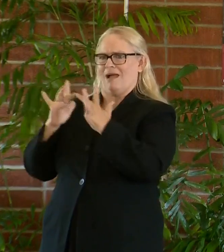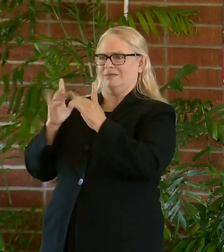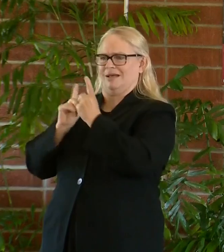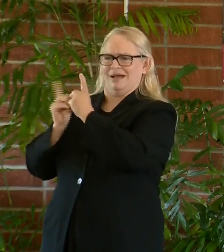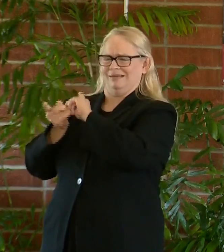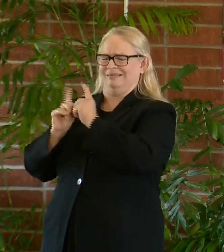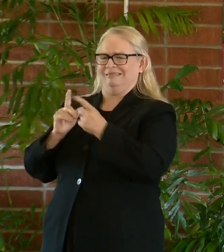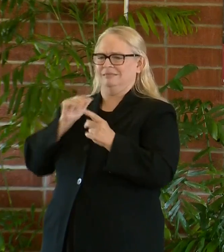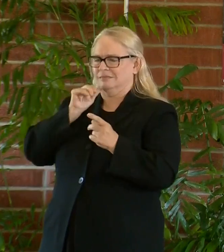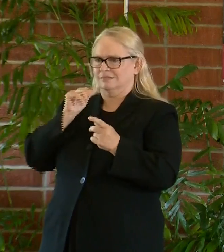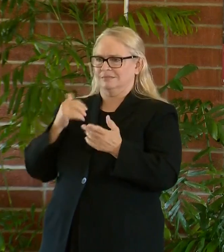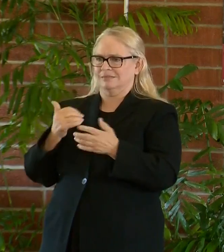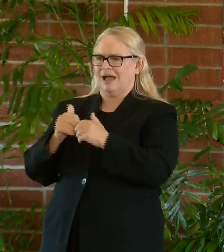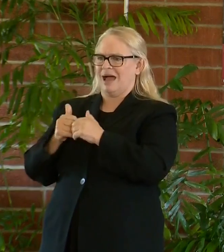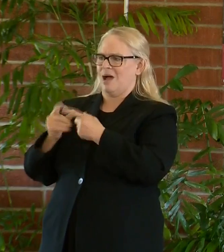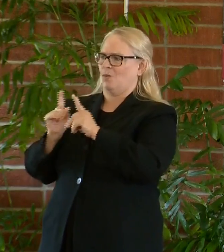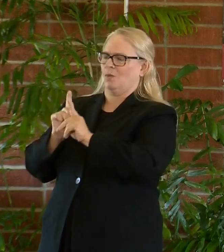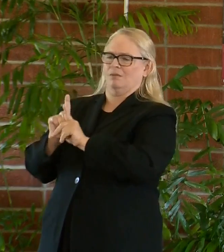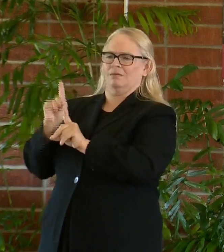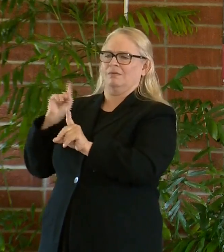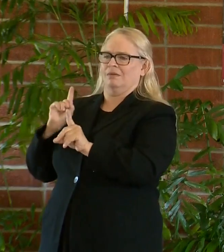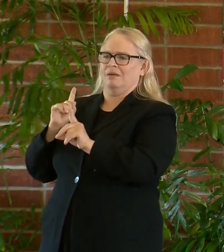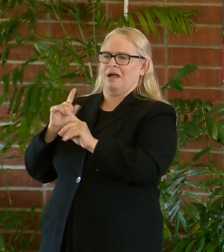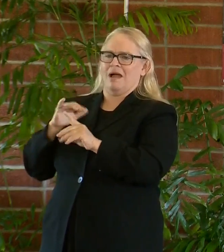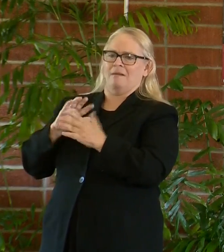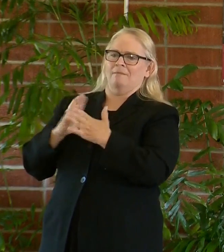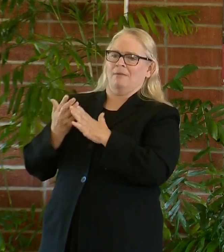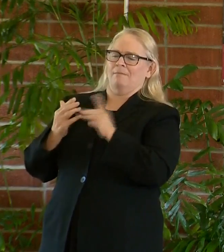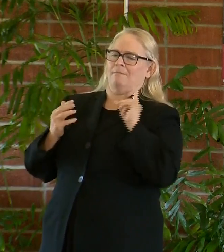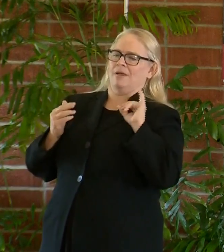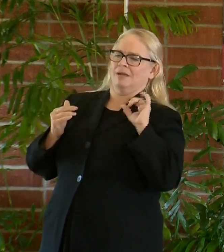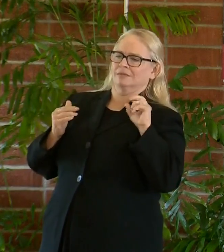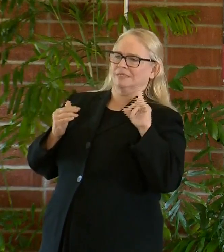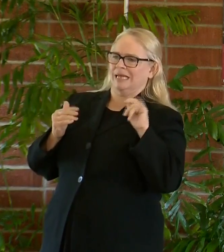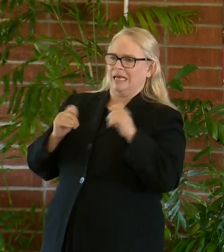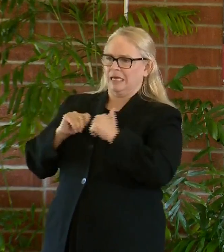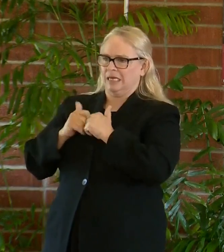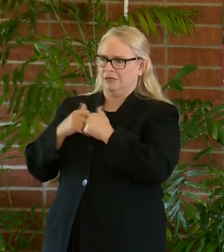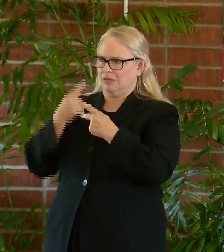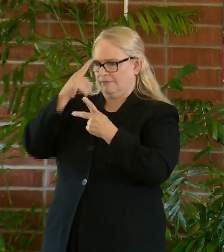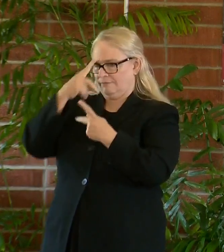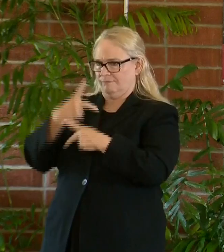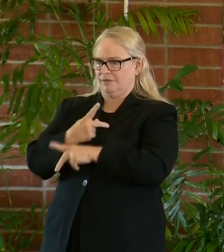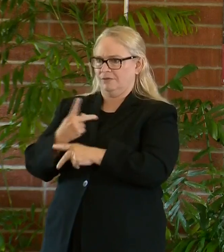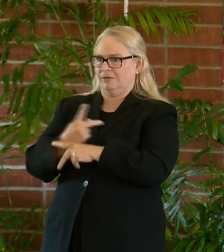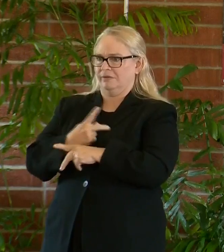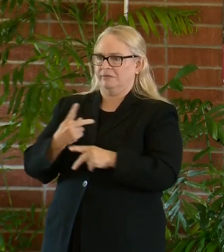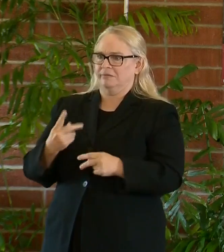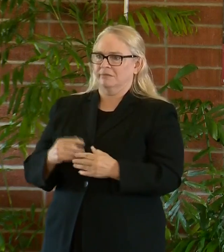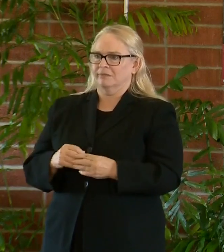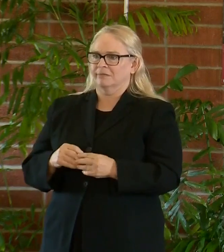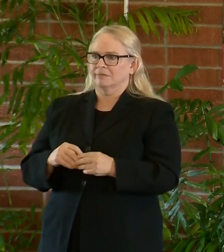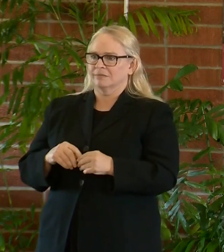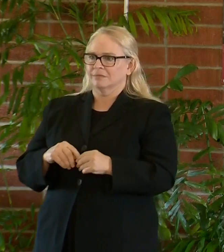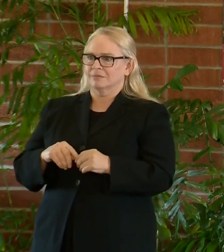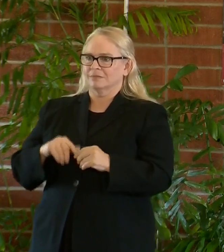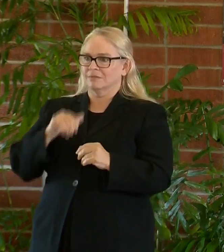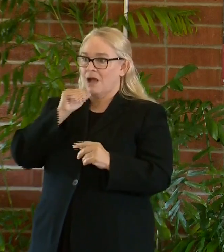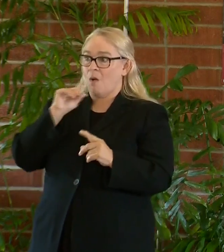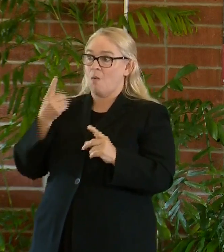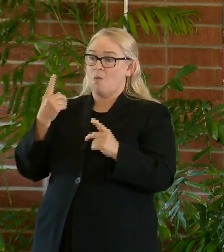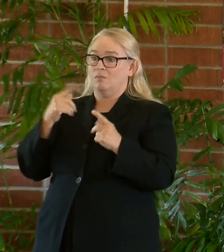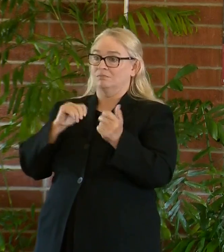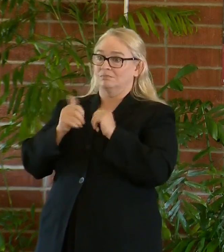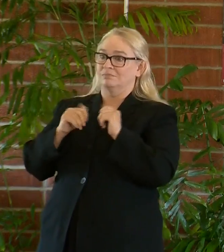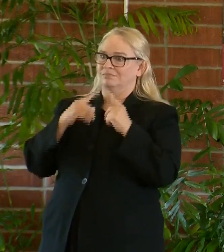isolate, quarantine individuals, and what that would do to not only Major League sports, but also sports as it relates